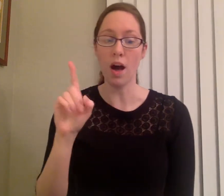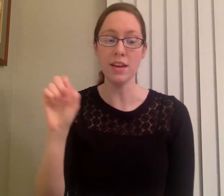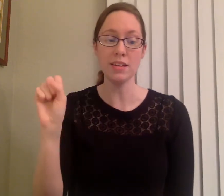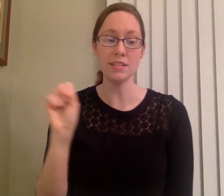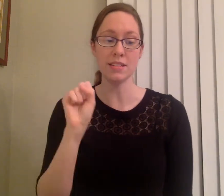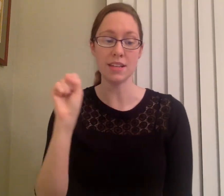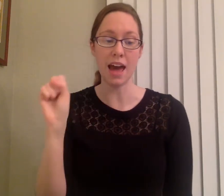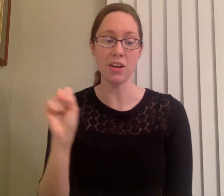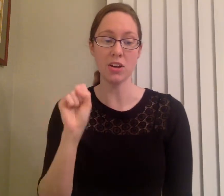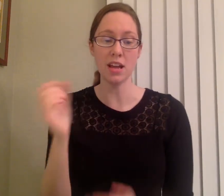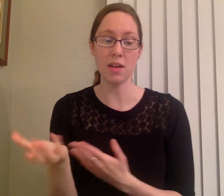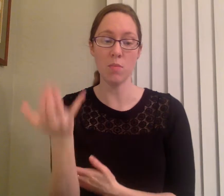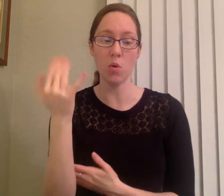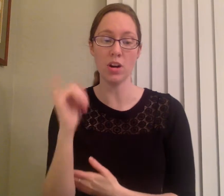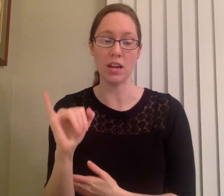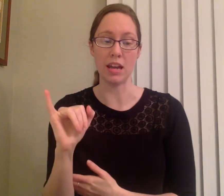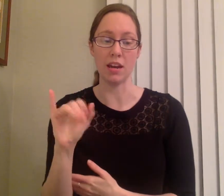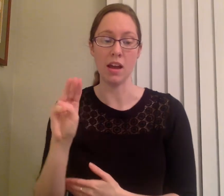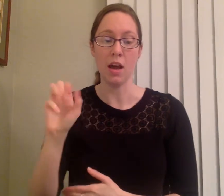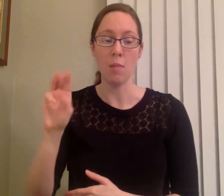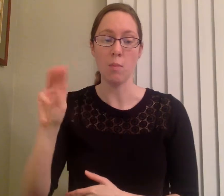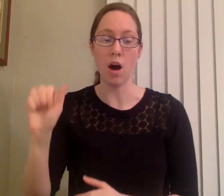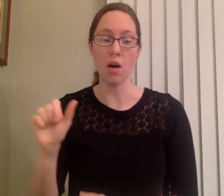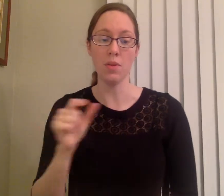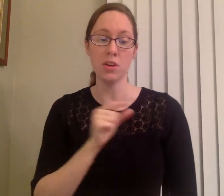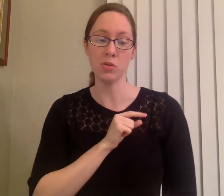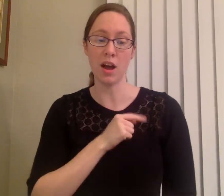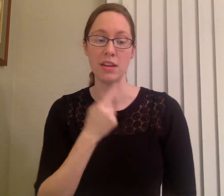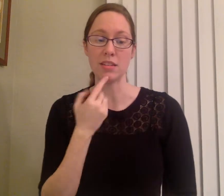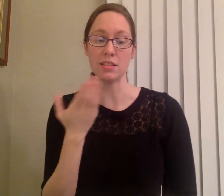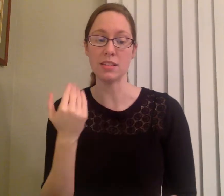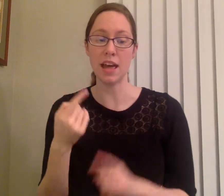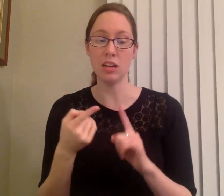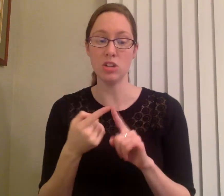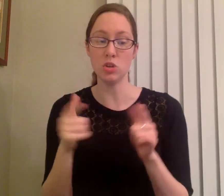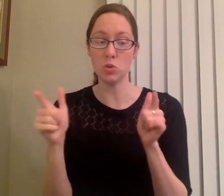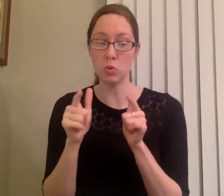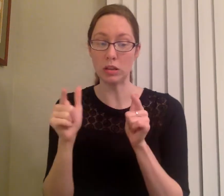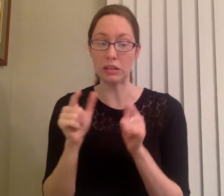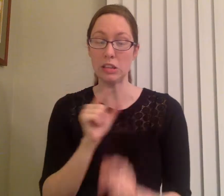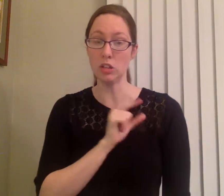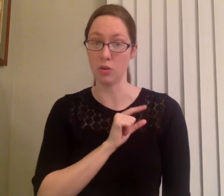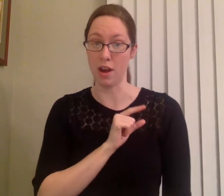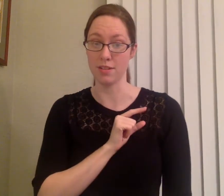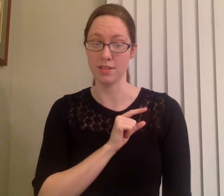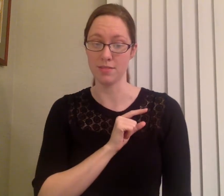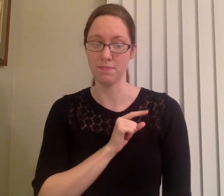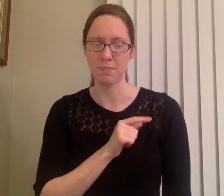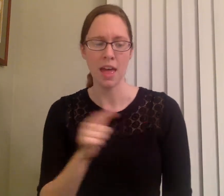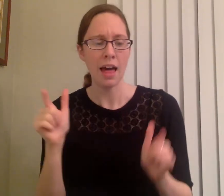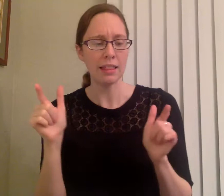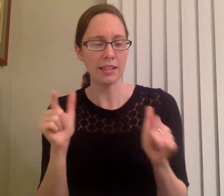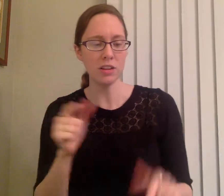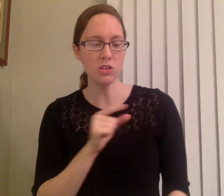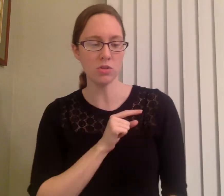One Saturday morning, Mama Grunt said to Little Grunt, "Little